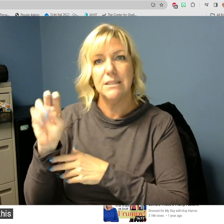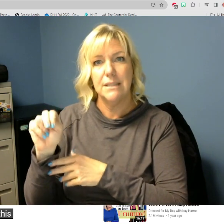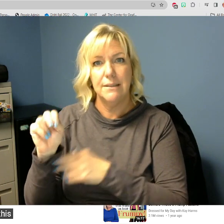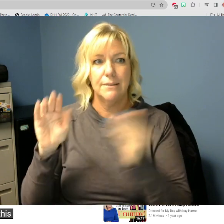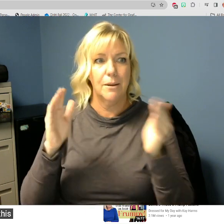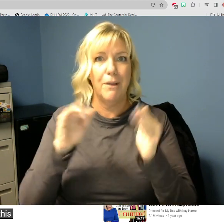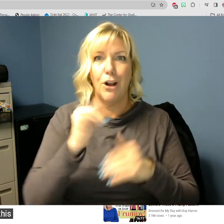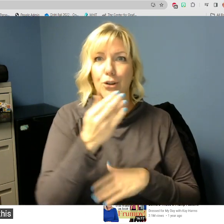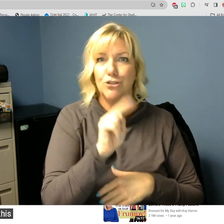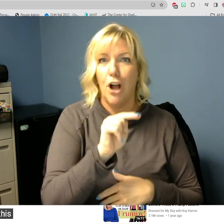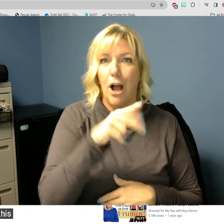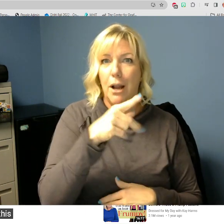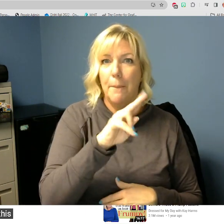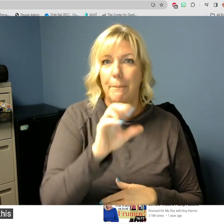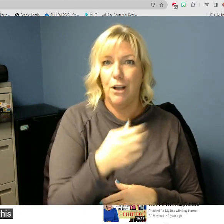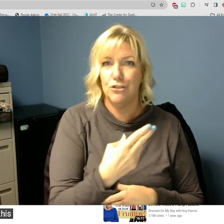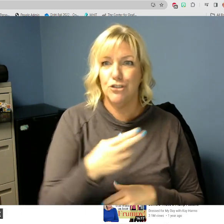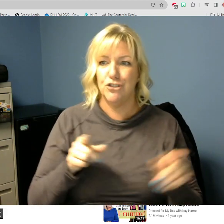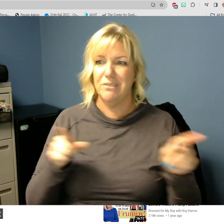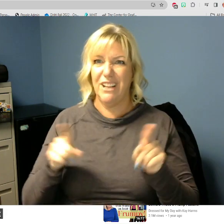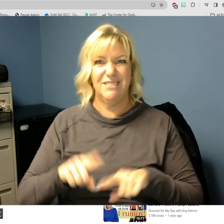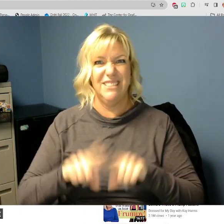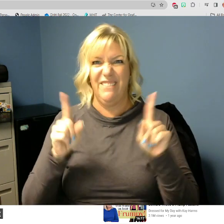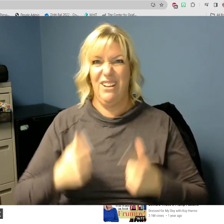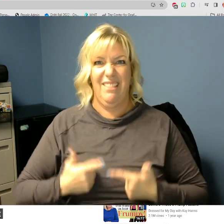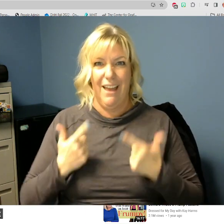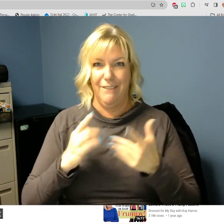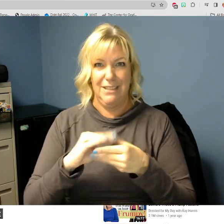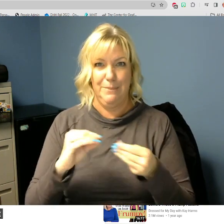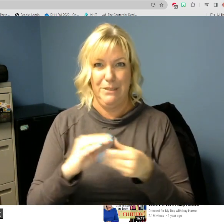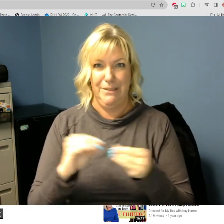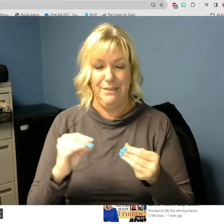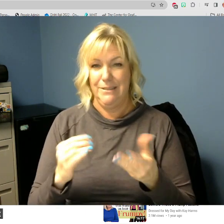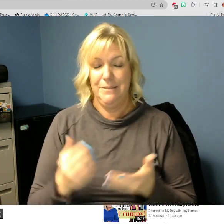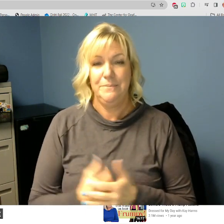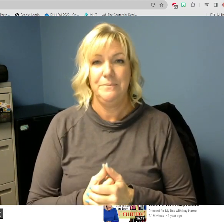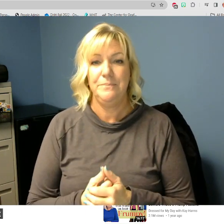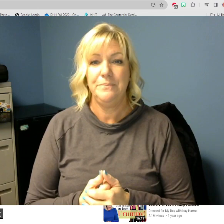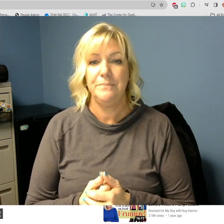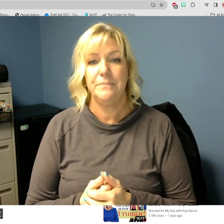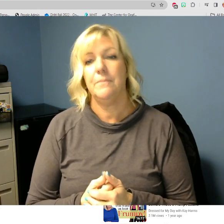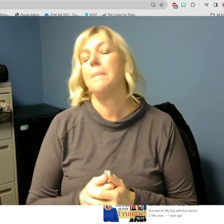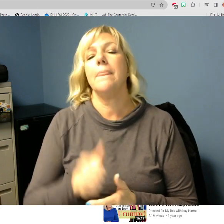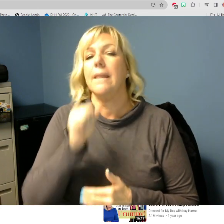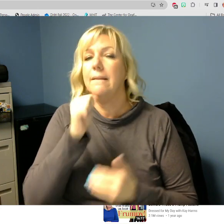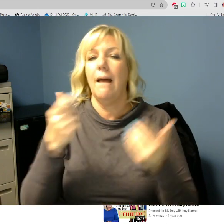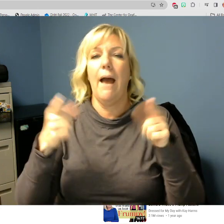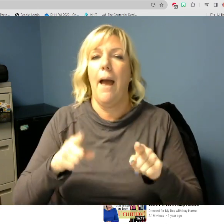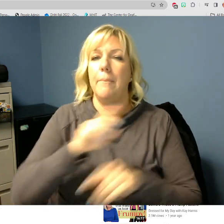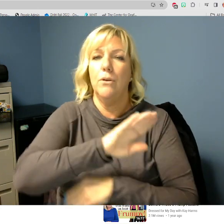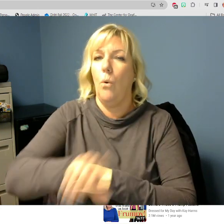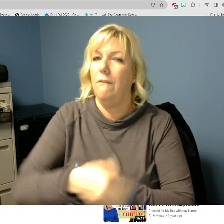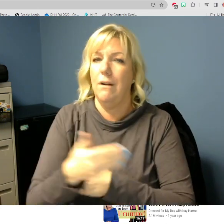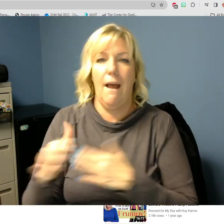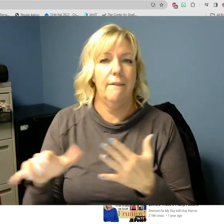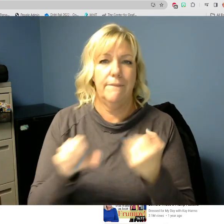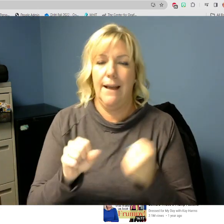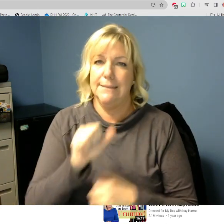this shift from servant to slave, it's going to take a lifetime. It doesn't happen just like that. It's over the course of about